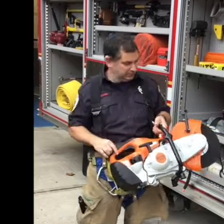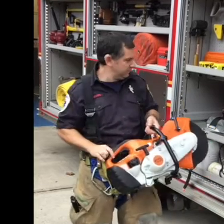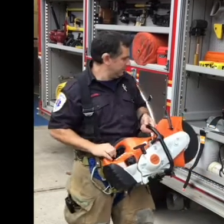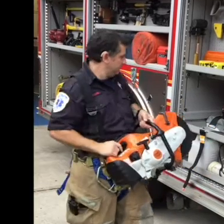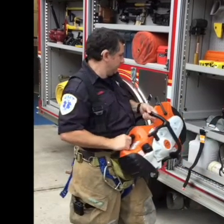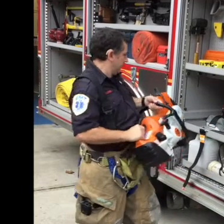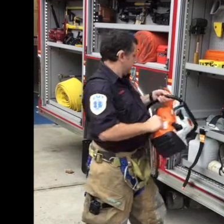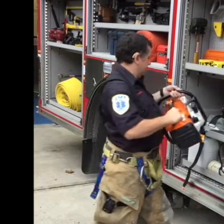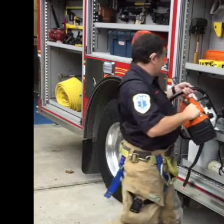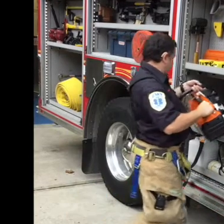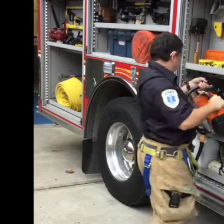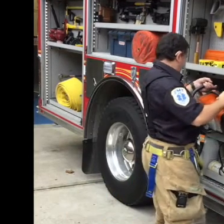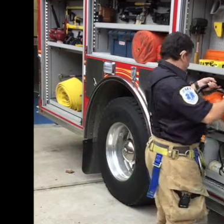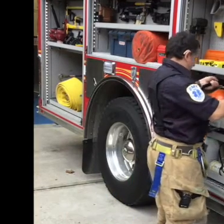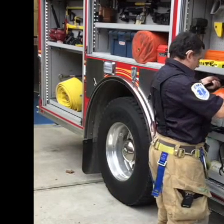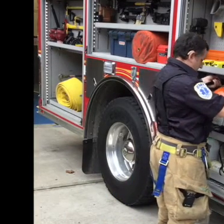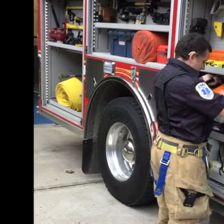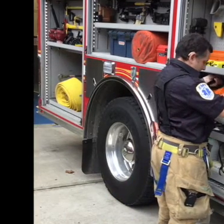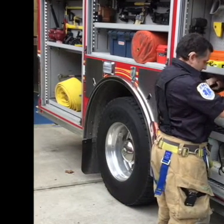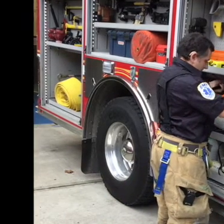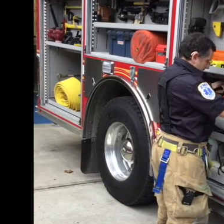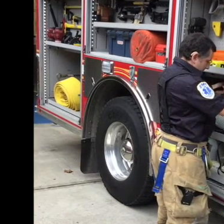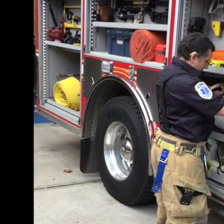And it's gas powered.